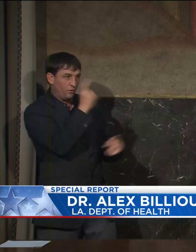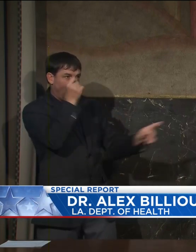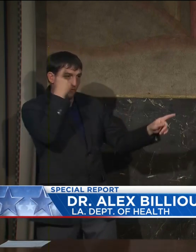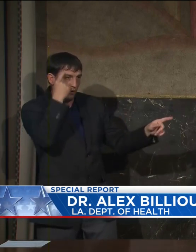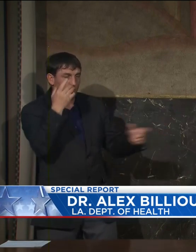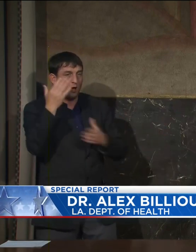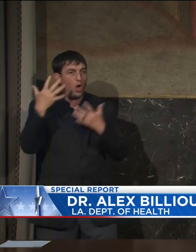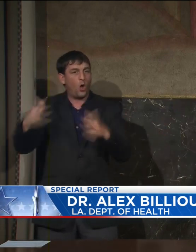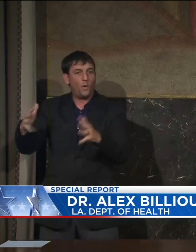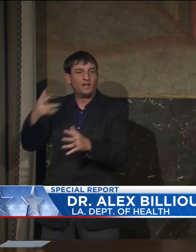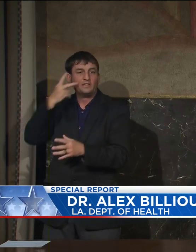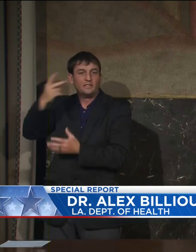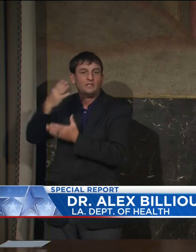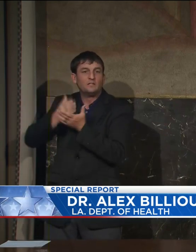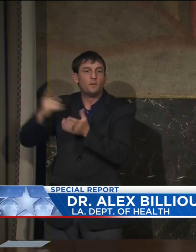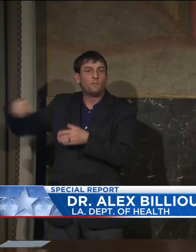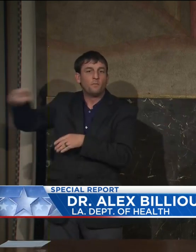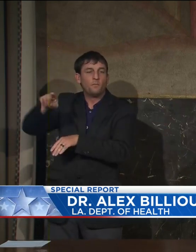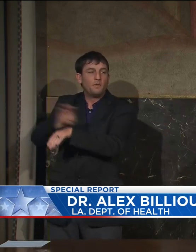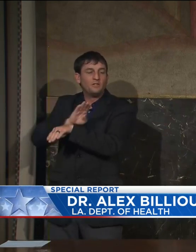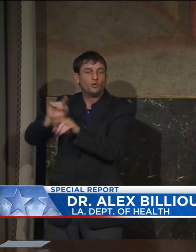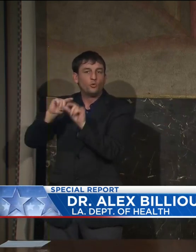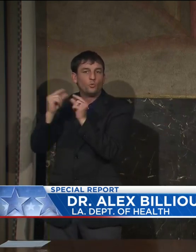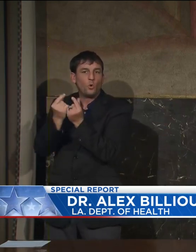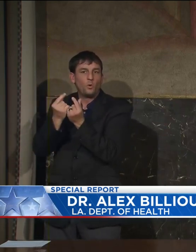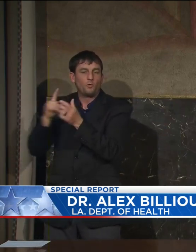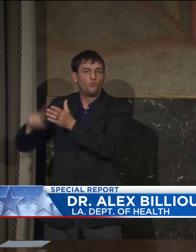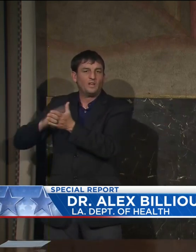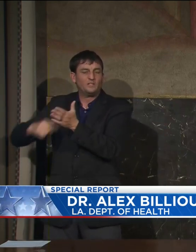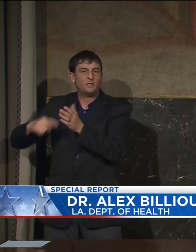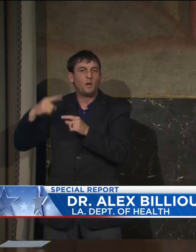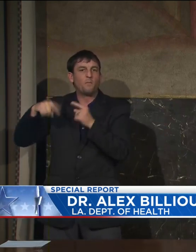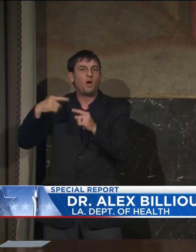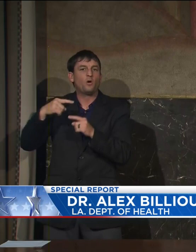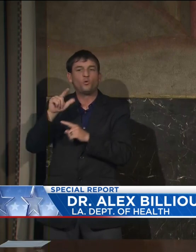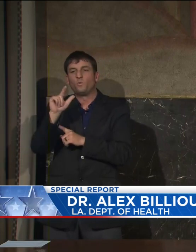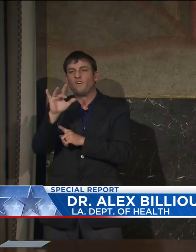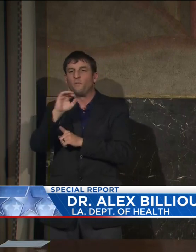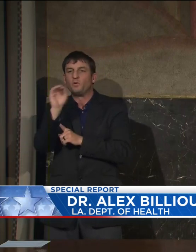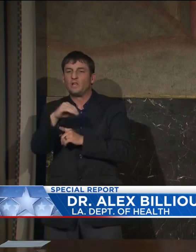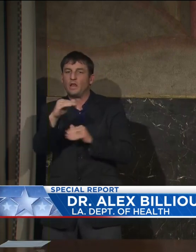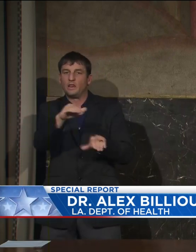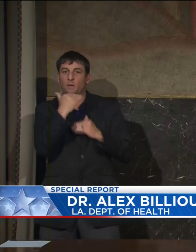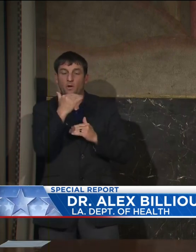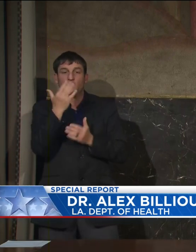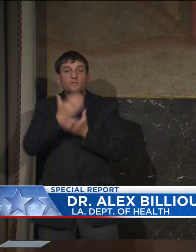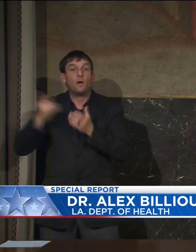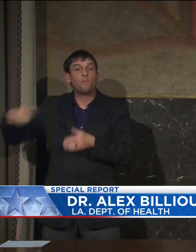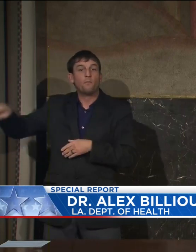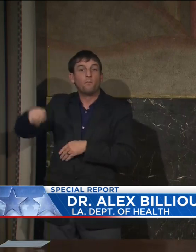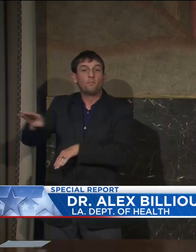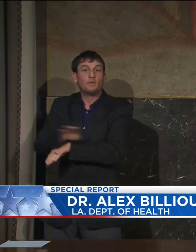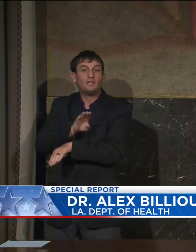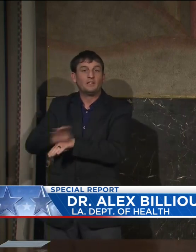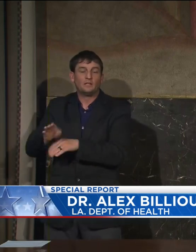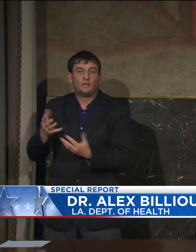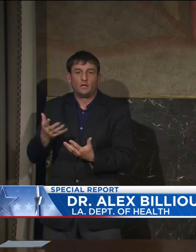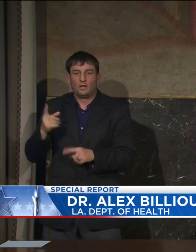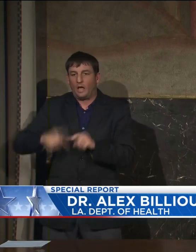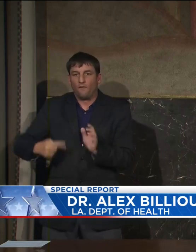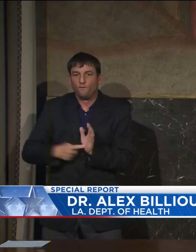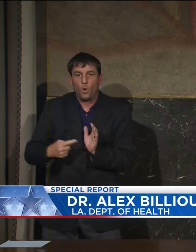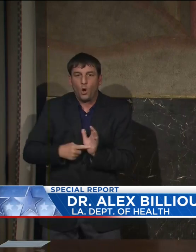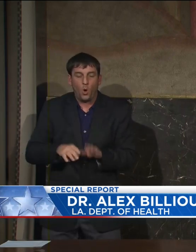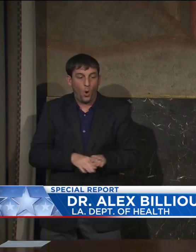criticism from various business groups about the 25% occupancy limit and the idea that some businesses they can't afford